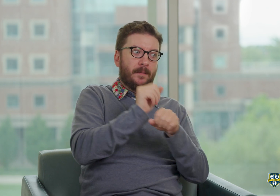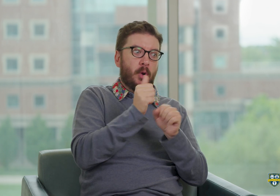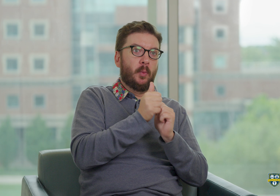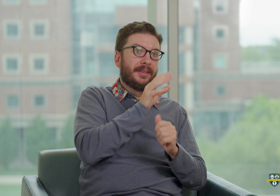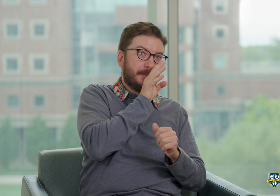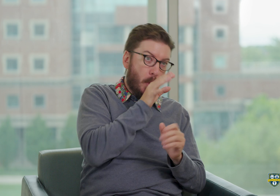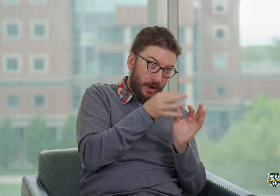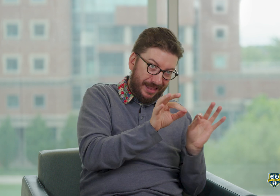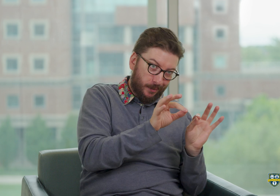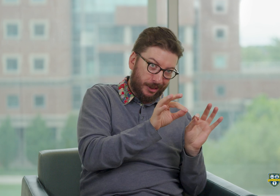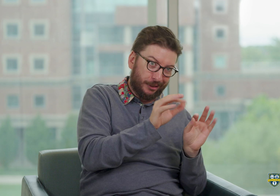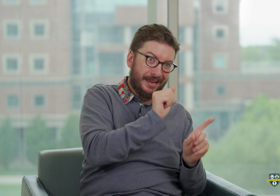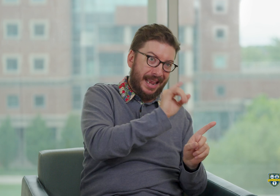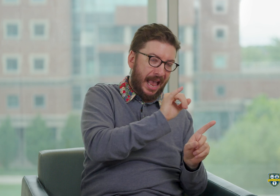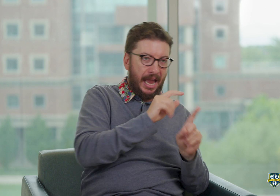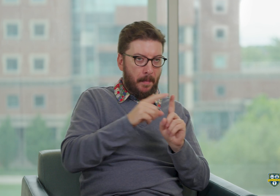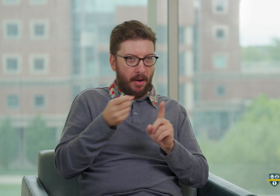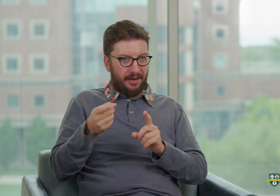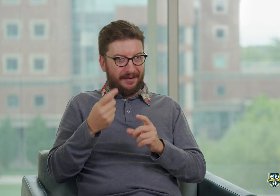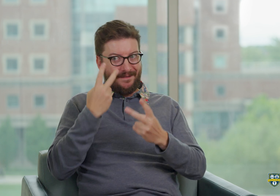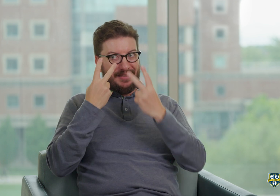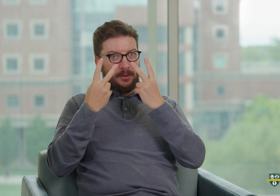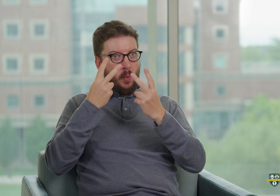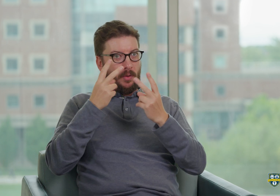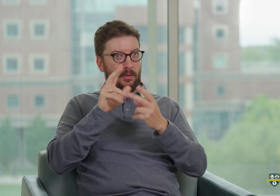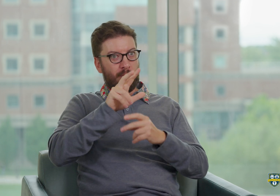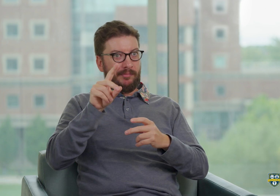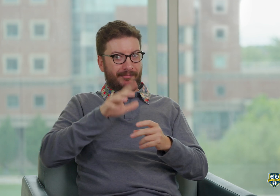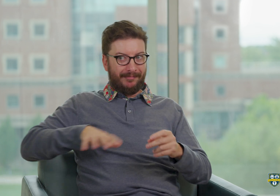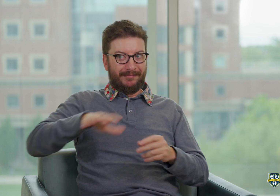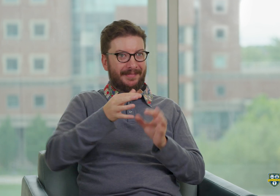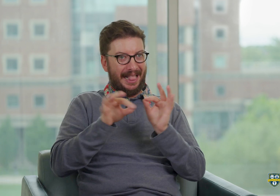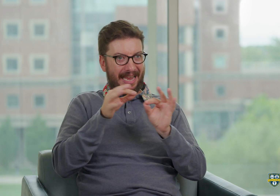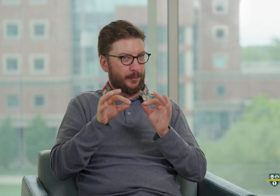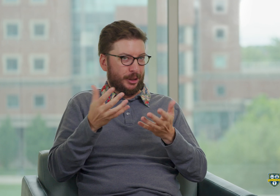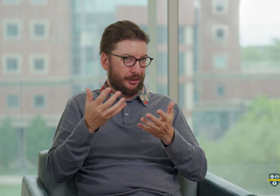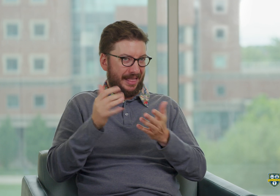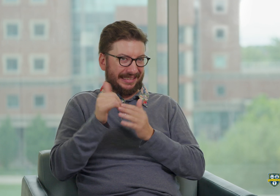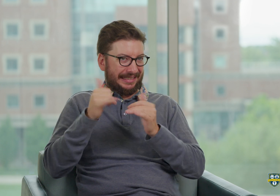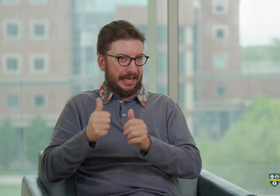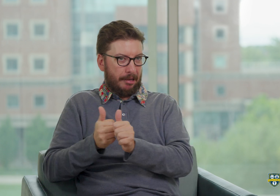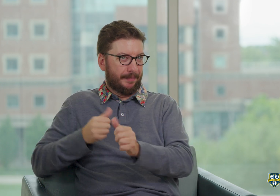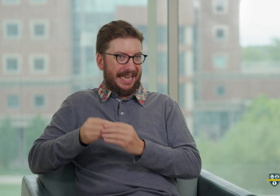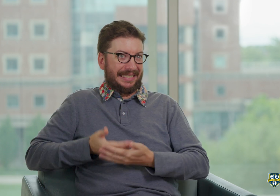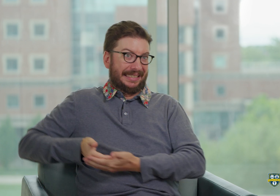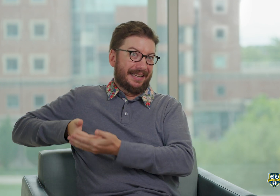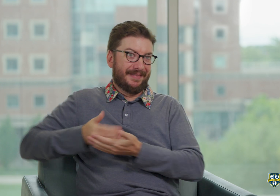spoken languages and artificial intelligence. But this kind of technology working with visual languages or three-dimensional languages is still in its